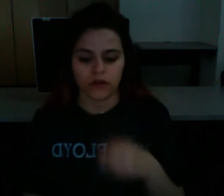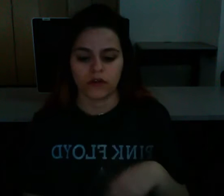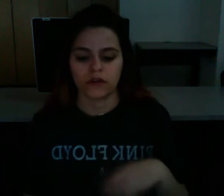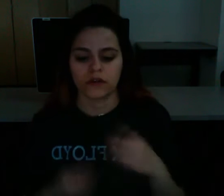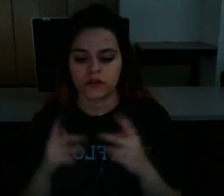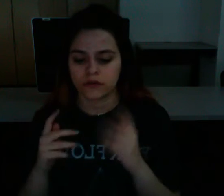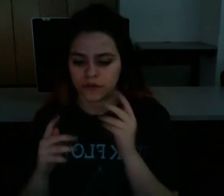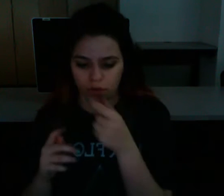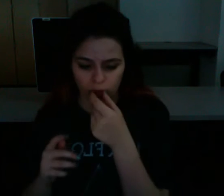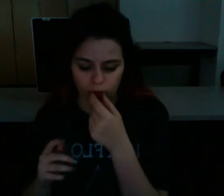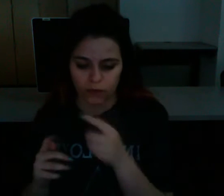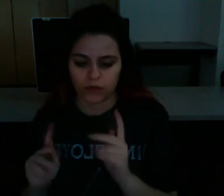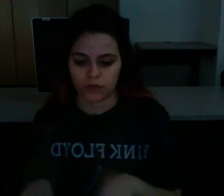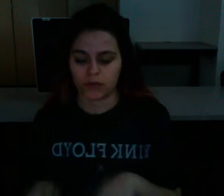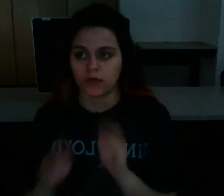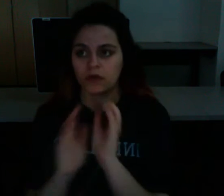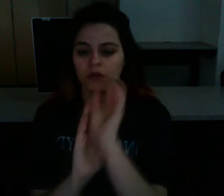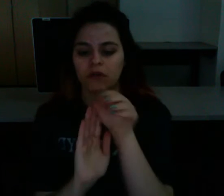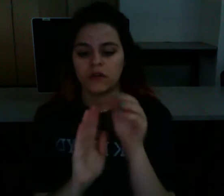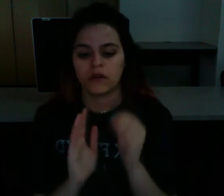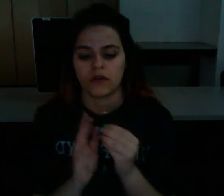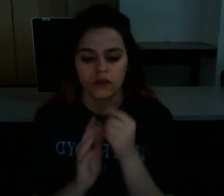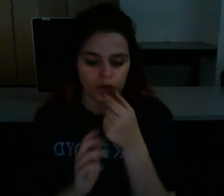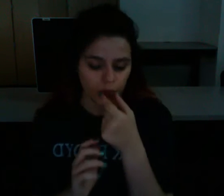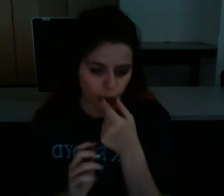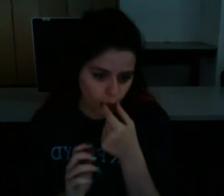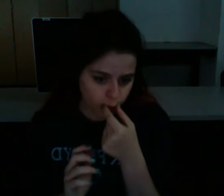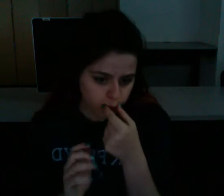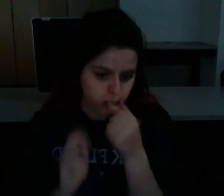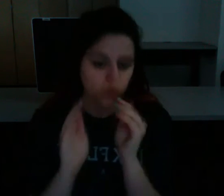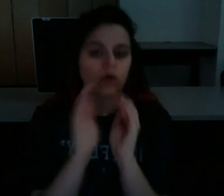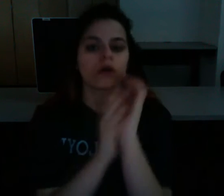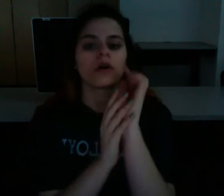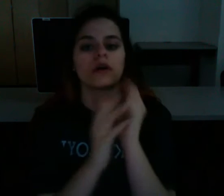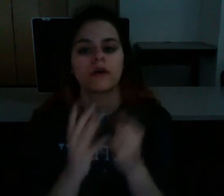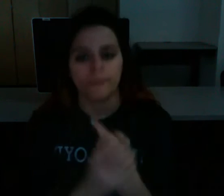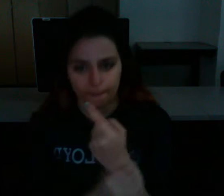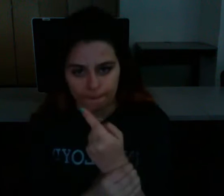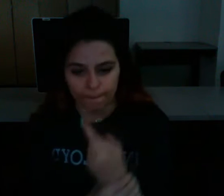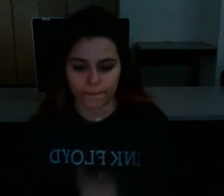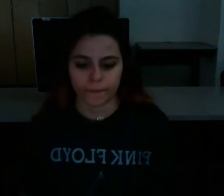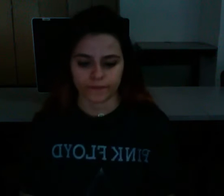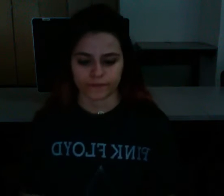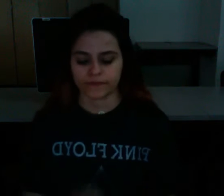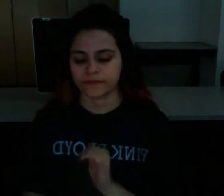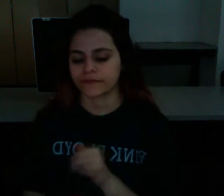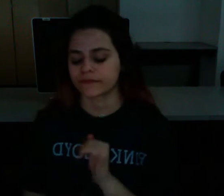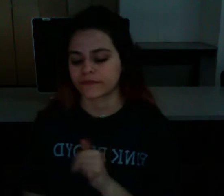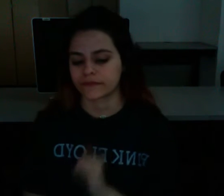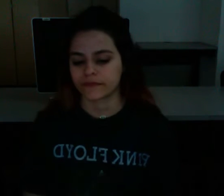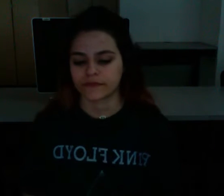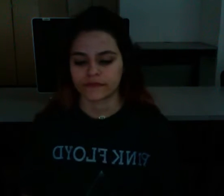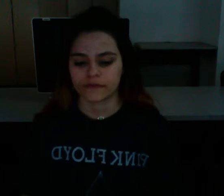goes. Soft Mix lets you adjust the mixture. So I could go up to 90%, for